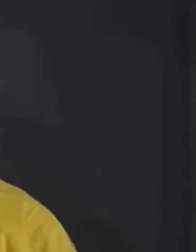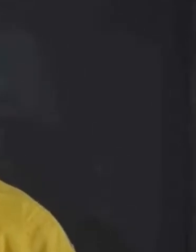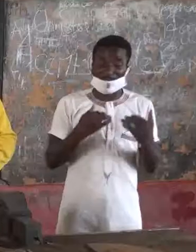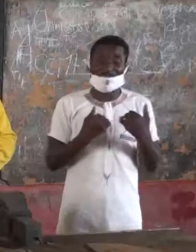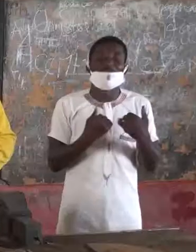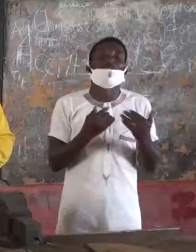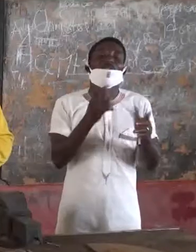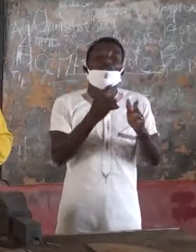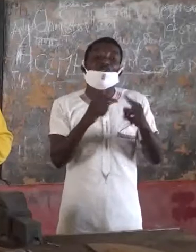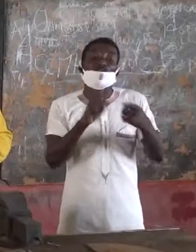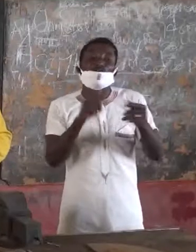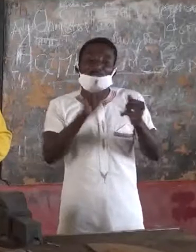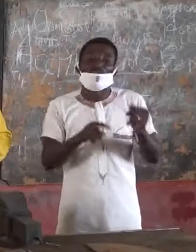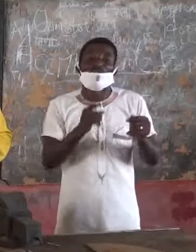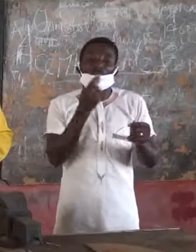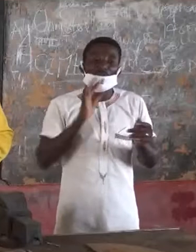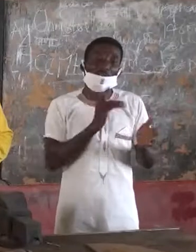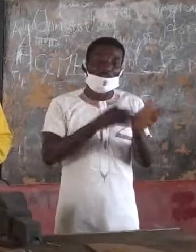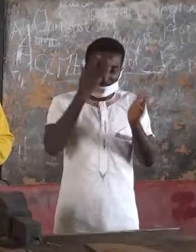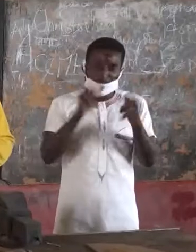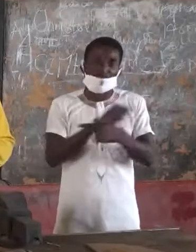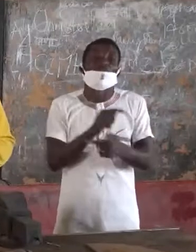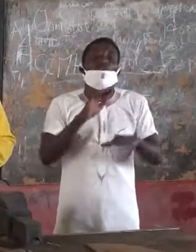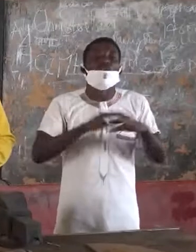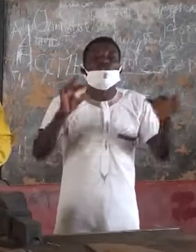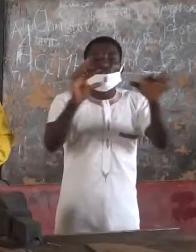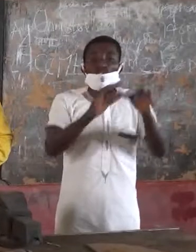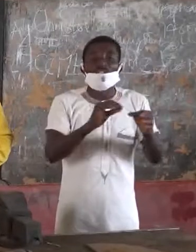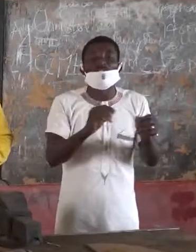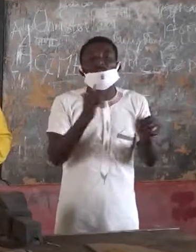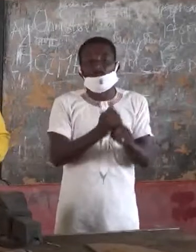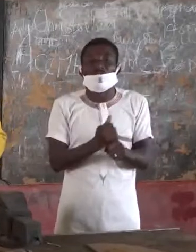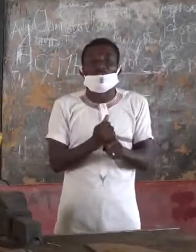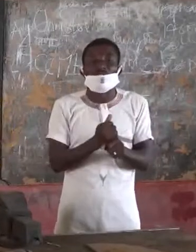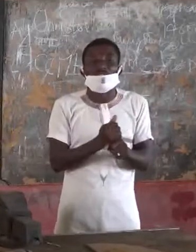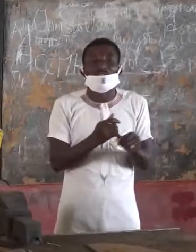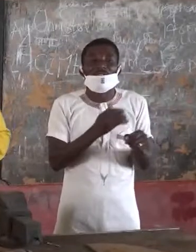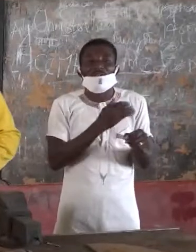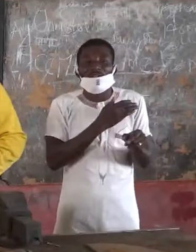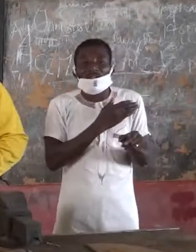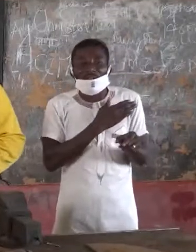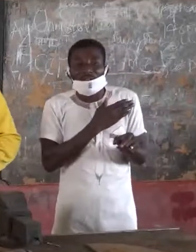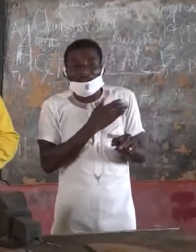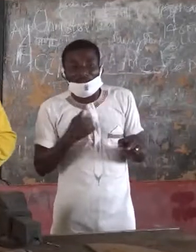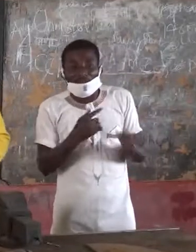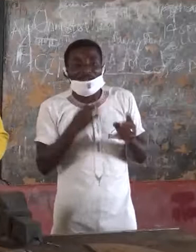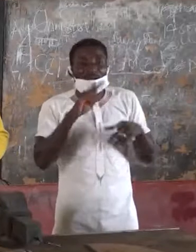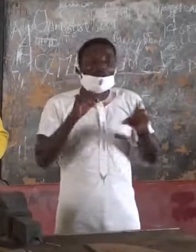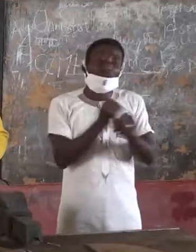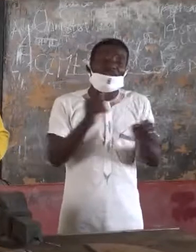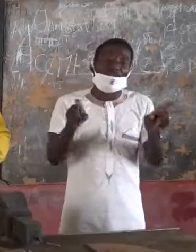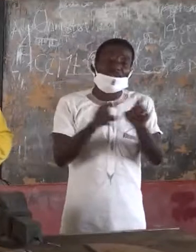come to the end of our lesson today on fitting exercise. As usual, we are working as a